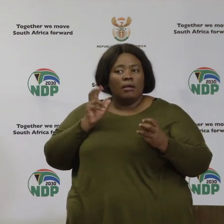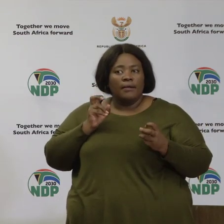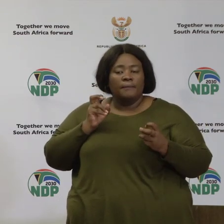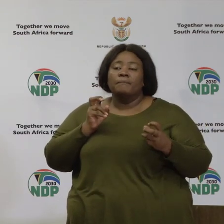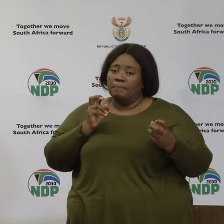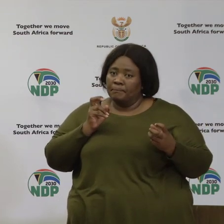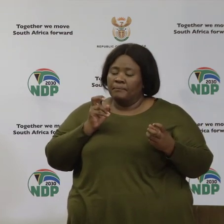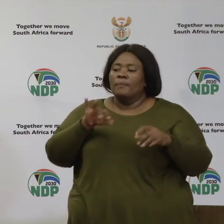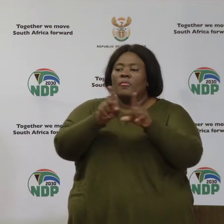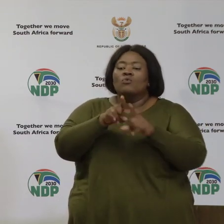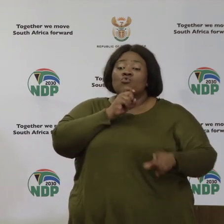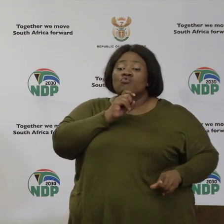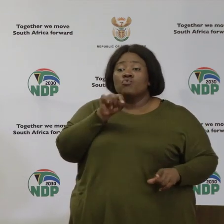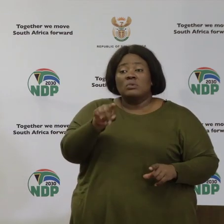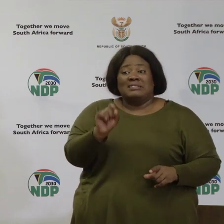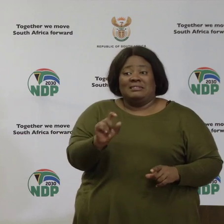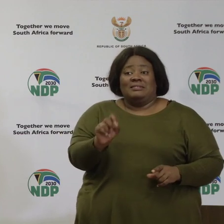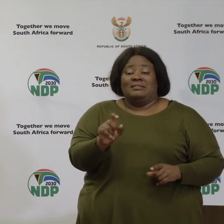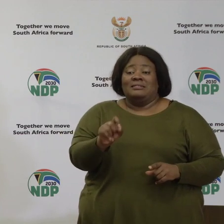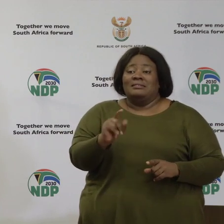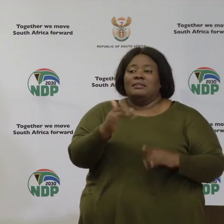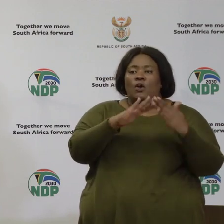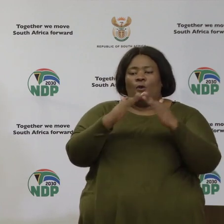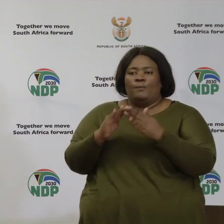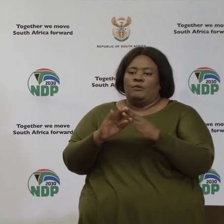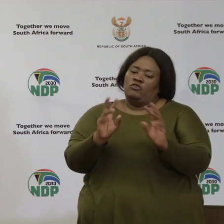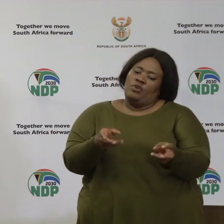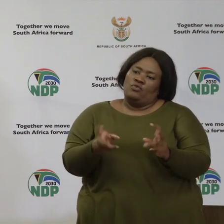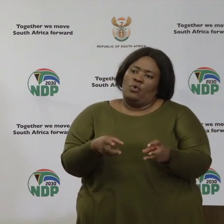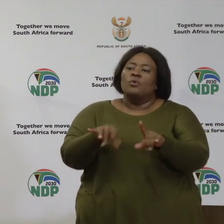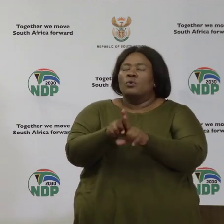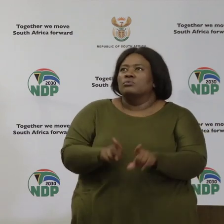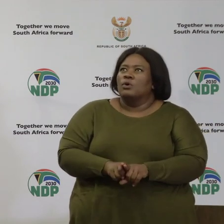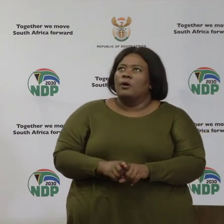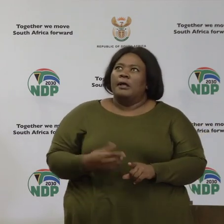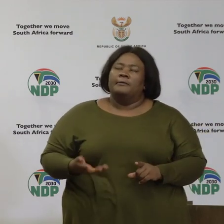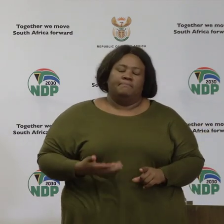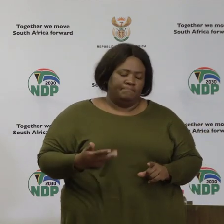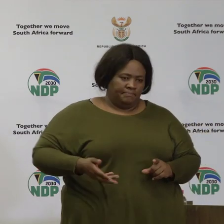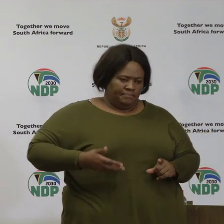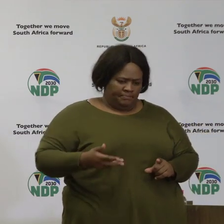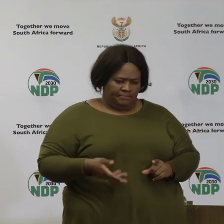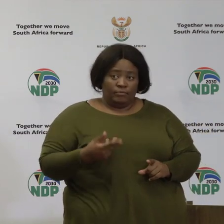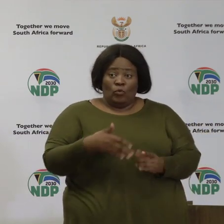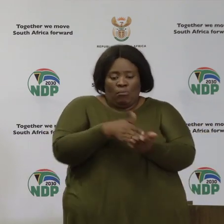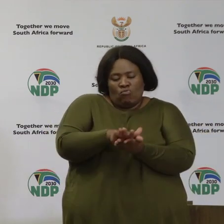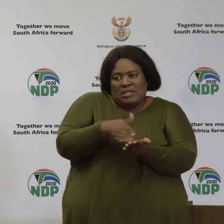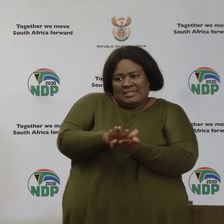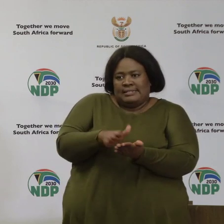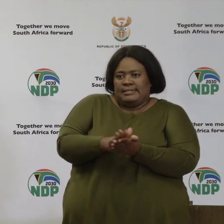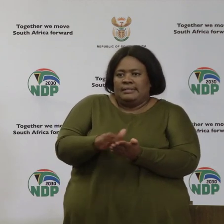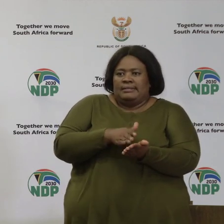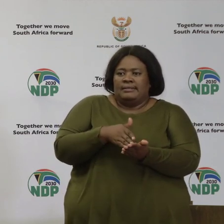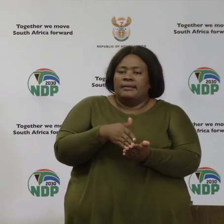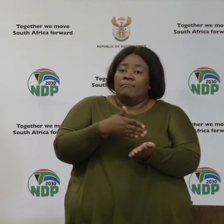well of that medium of community radio stations. We have also printed millions